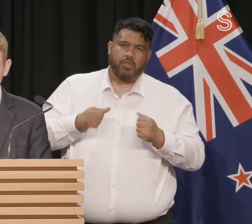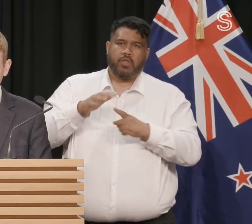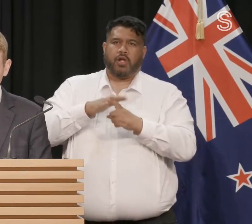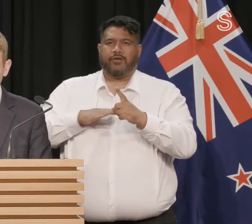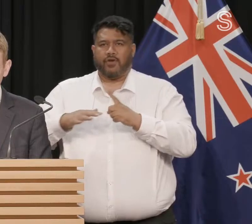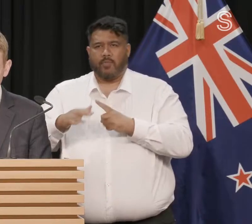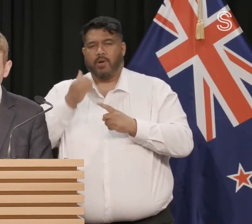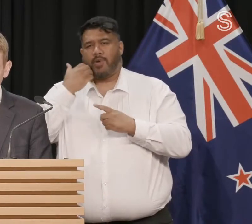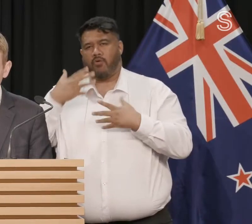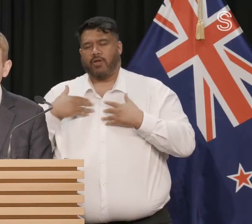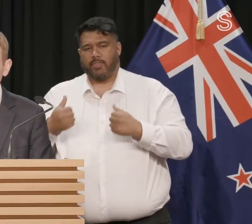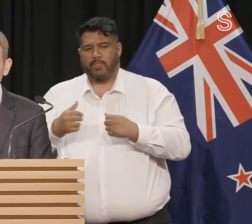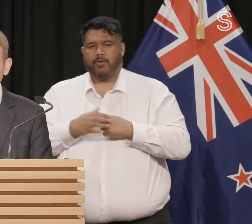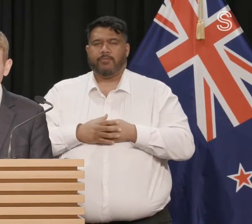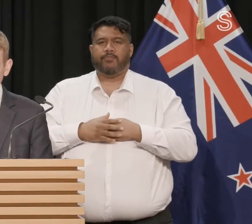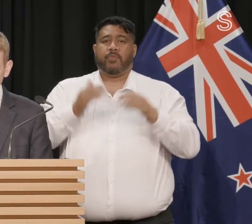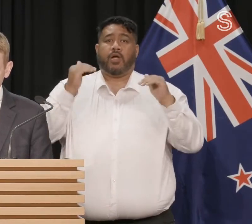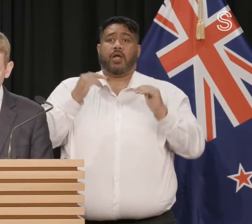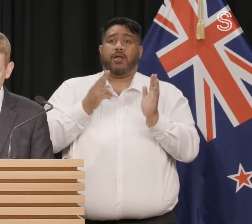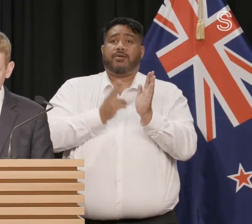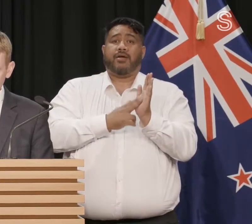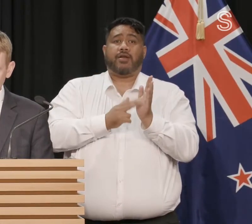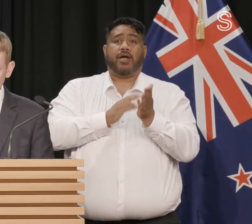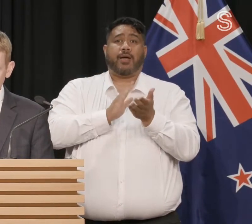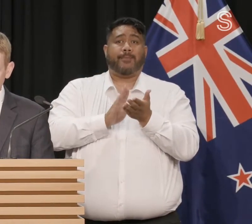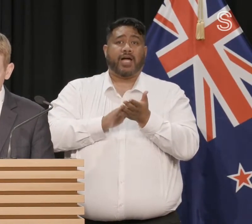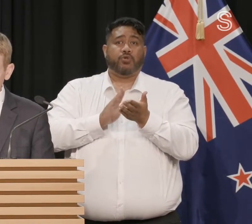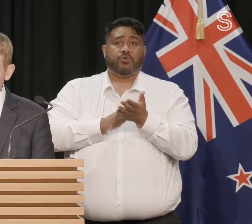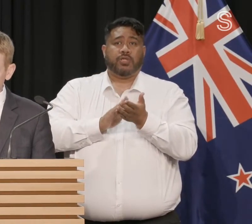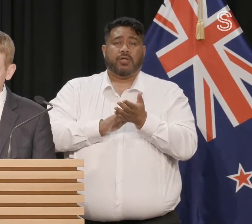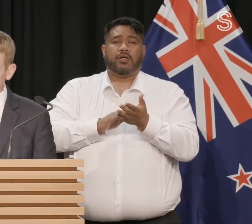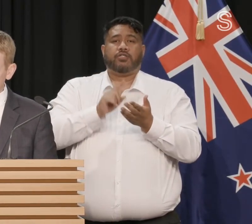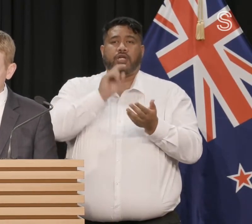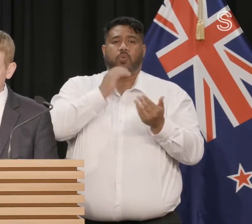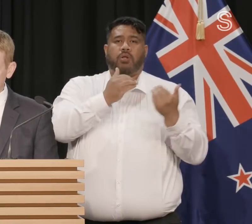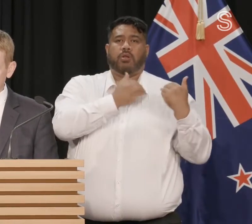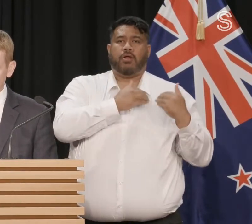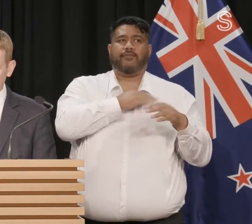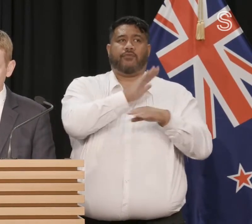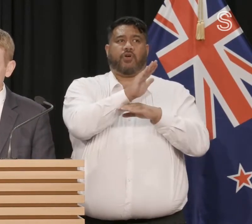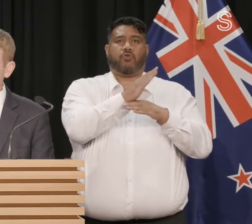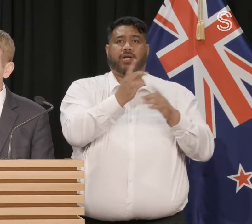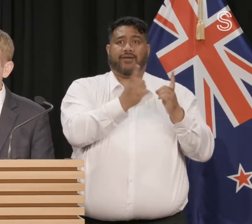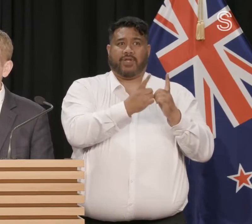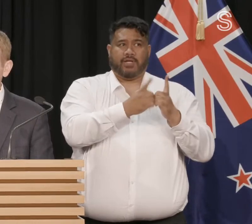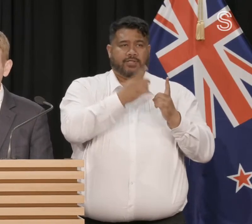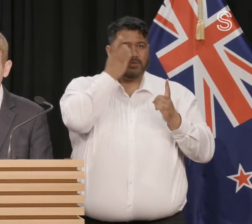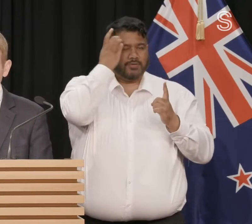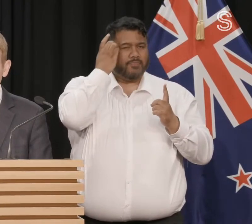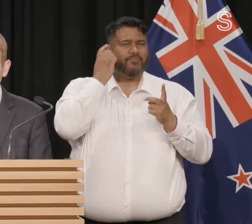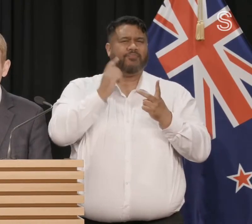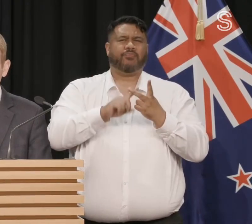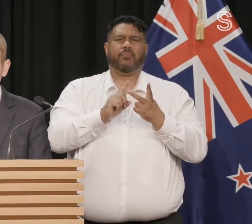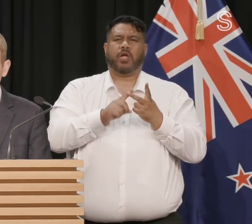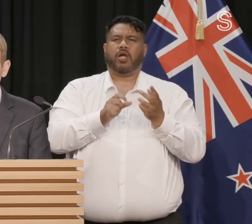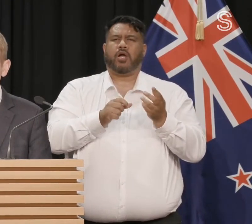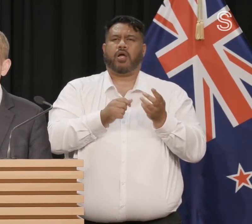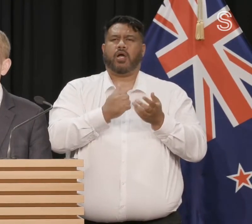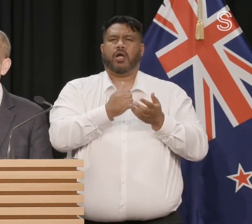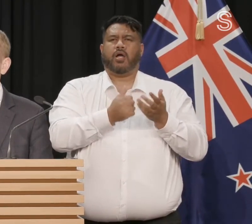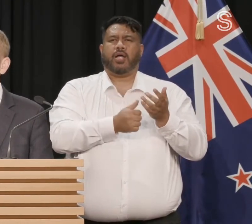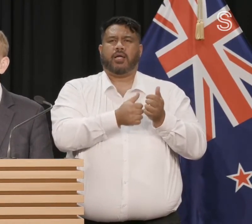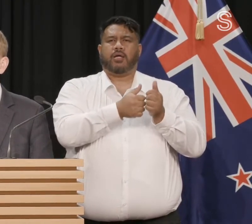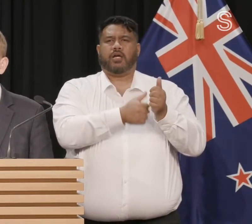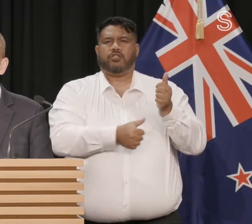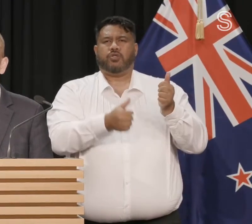health. Nanaia Mahuta retains her foreign affairs portfolio, her Associate Māori Development role, and picks